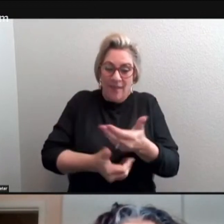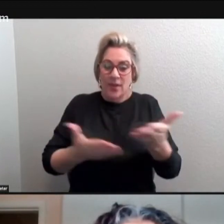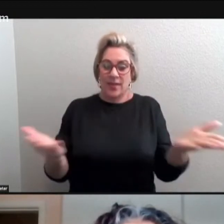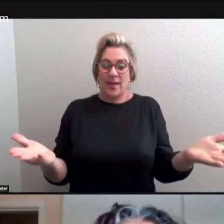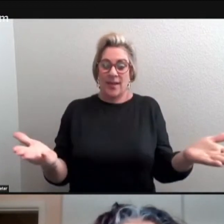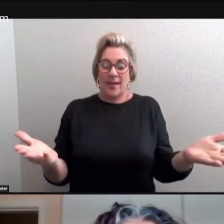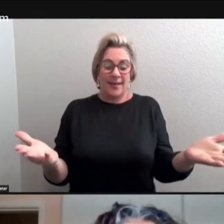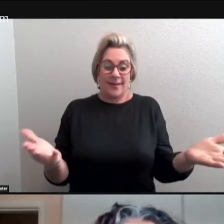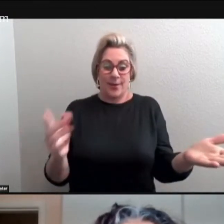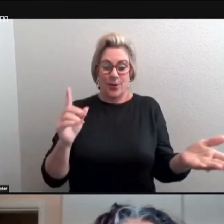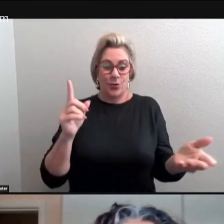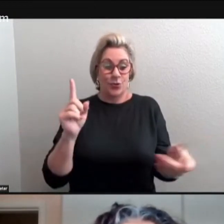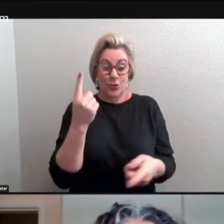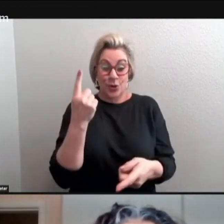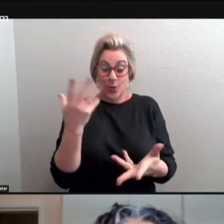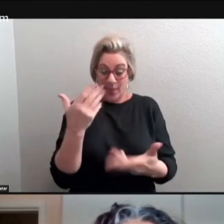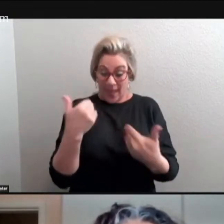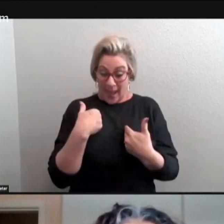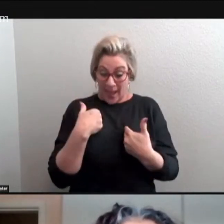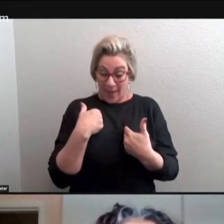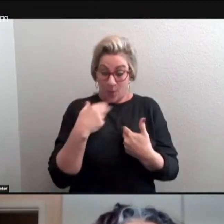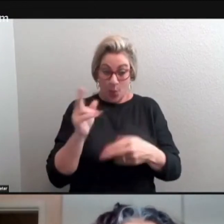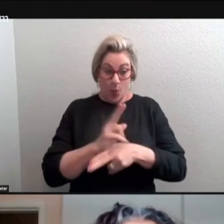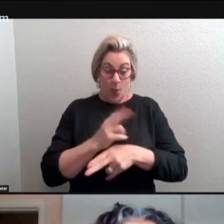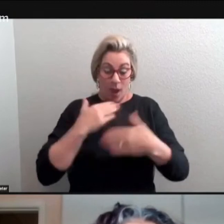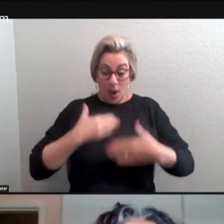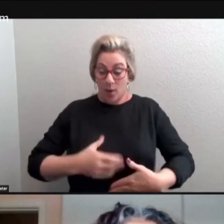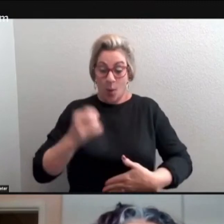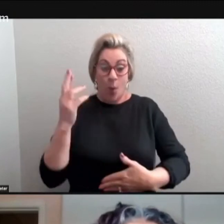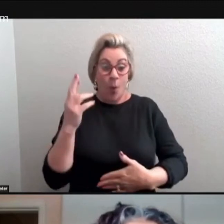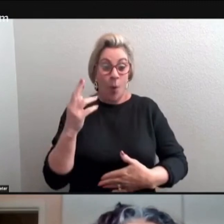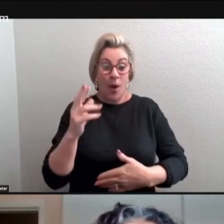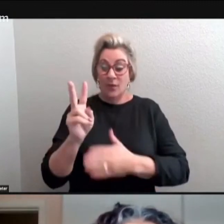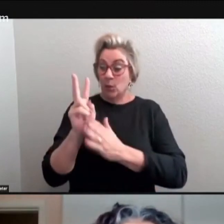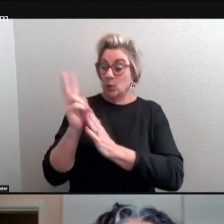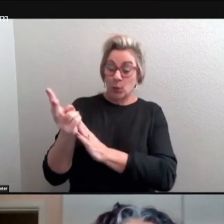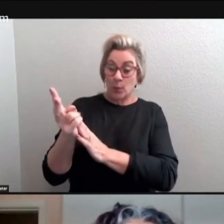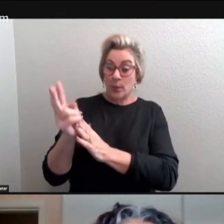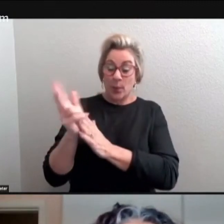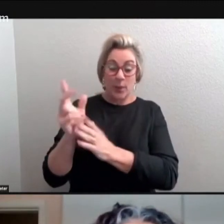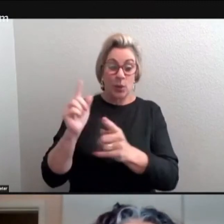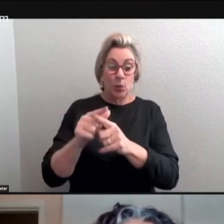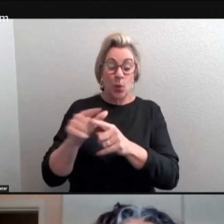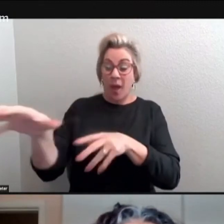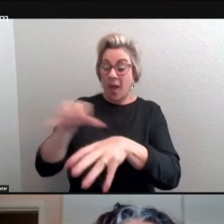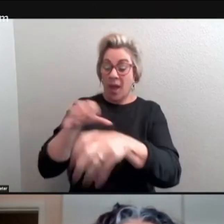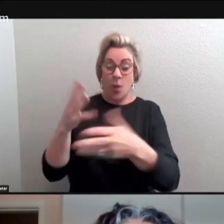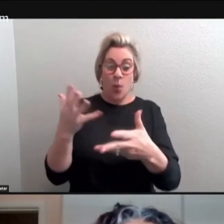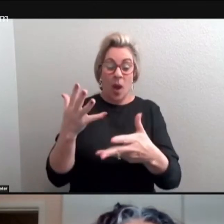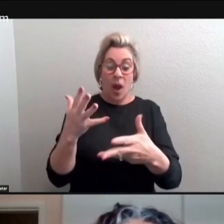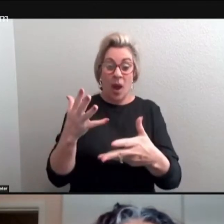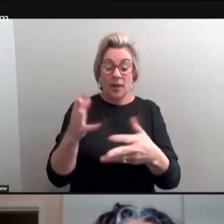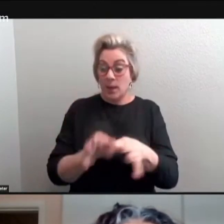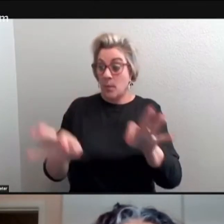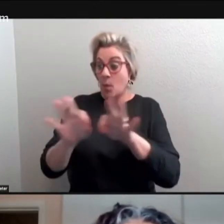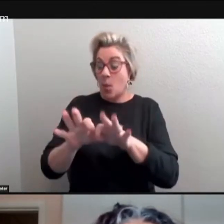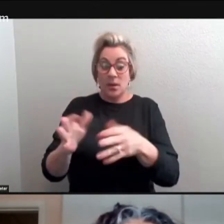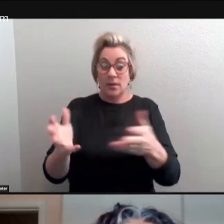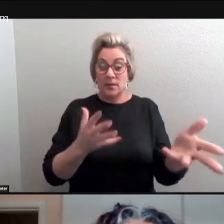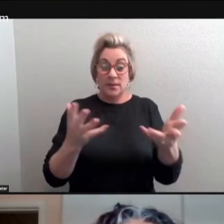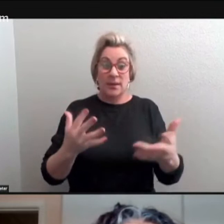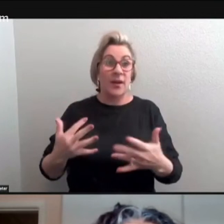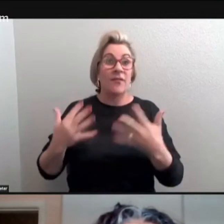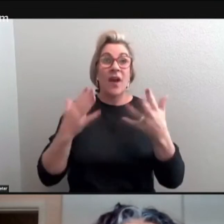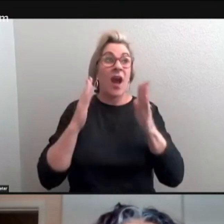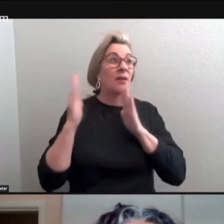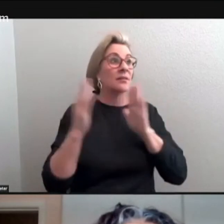and what they could throw in their car in 3 minutes or 5 minutes in the face of 105-mile-an-hour wind gusts and flames on both sides of their road as